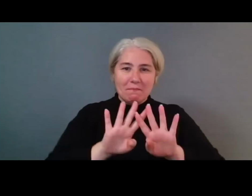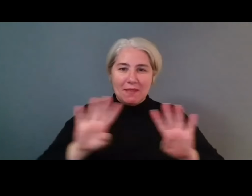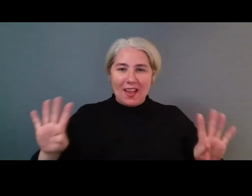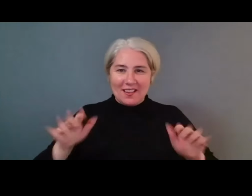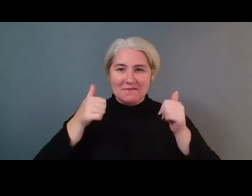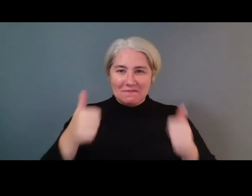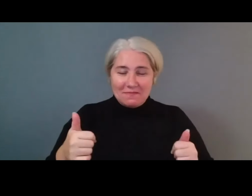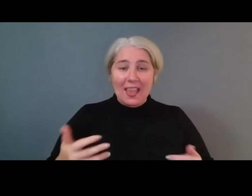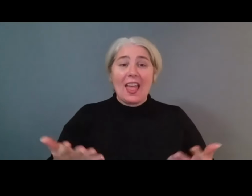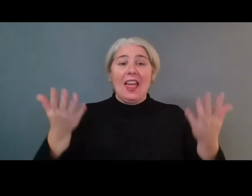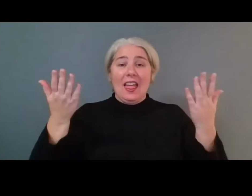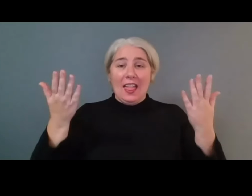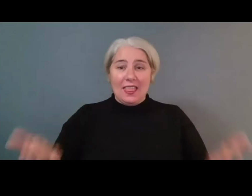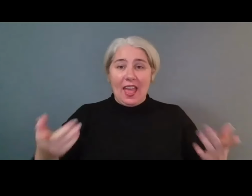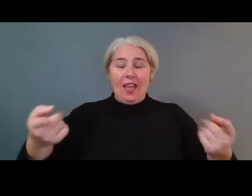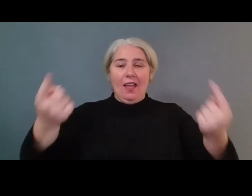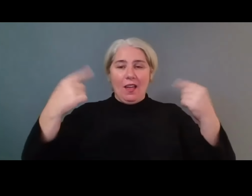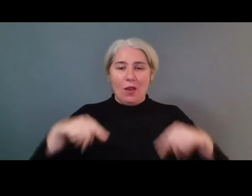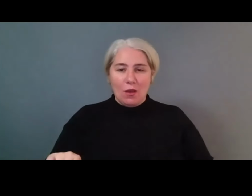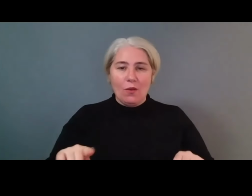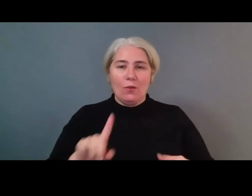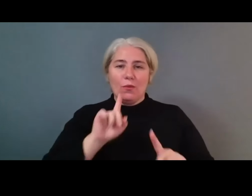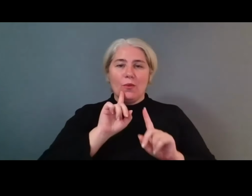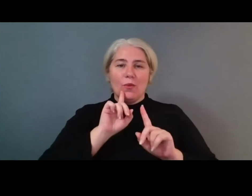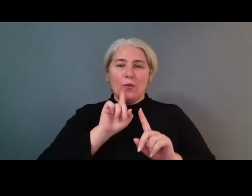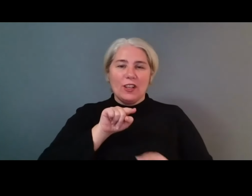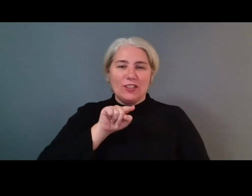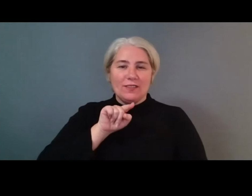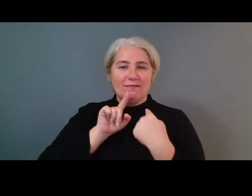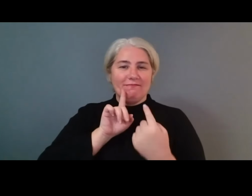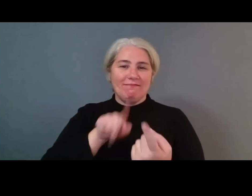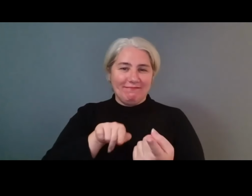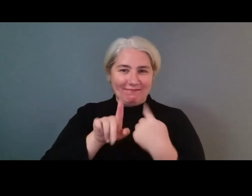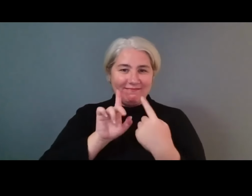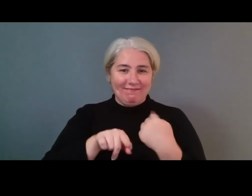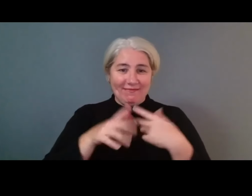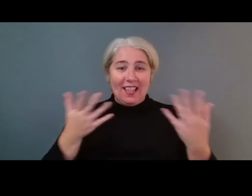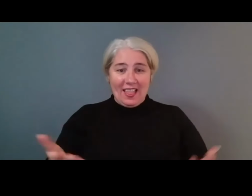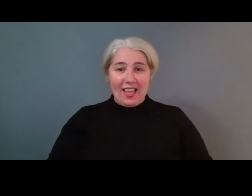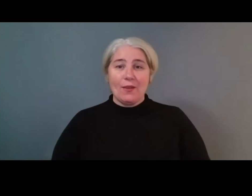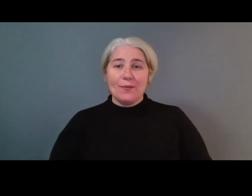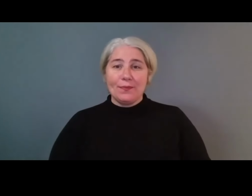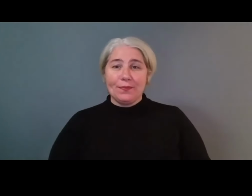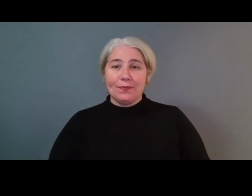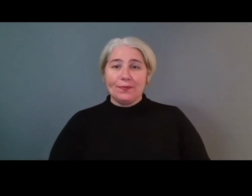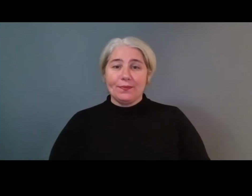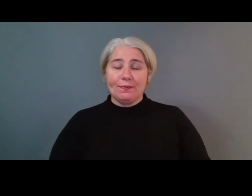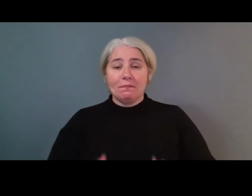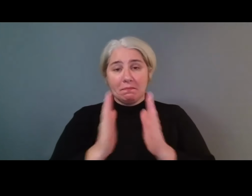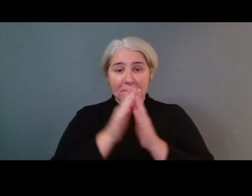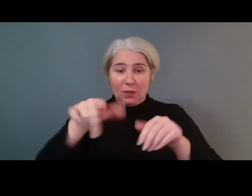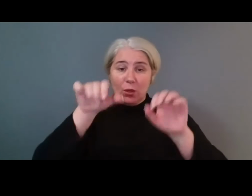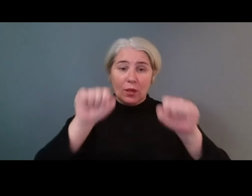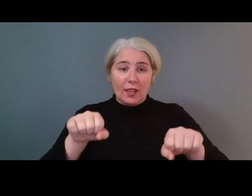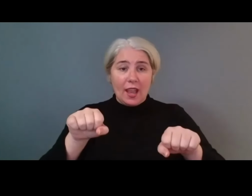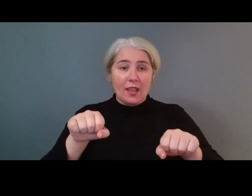move to the Q&A session. And as I mentioned before, please feel free to make a comment or raise a question